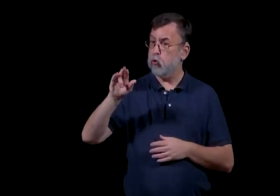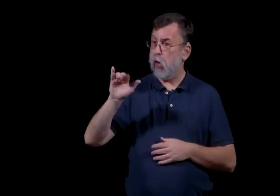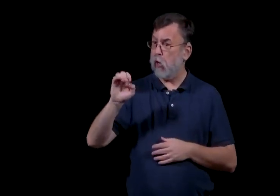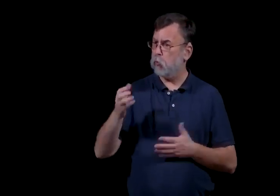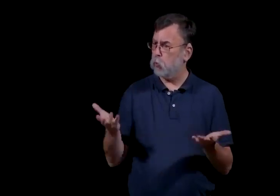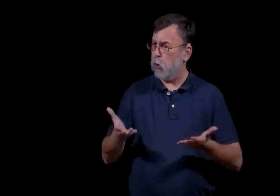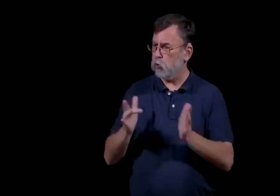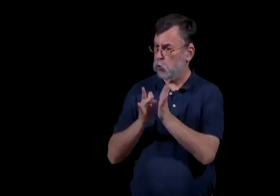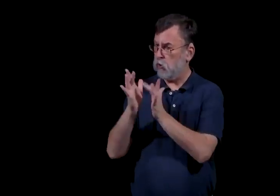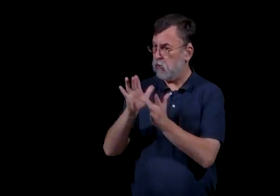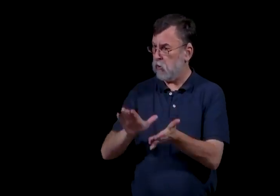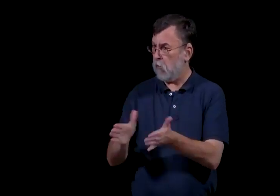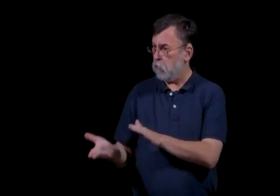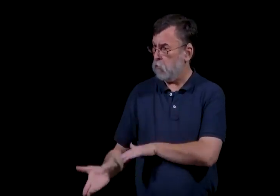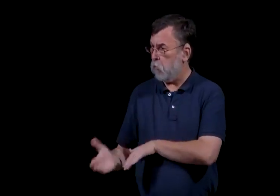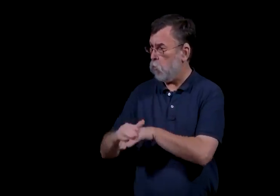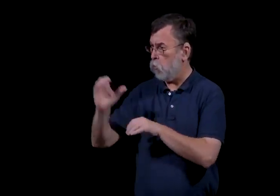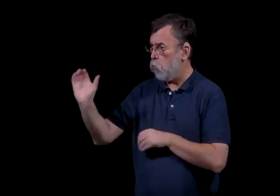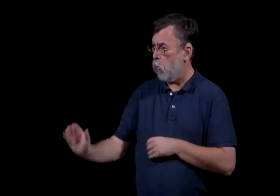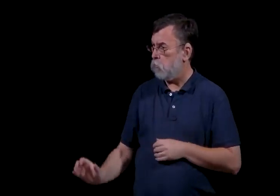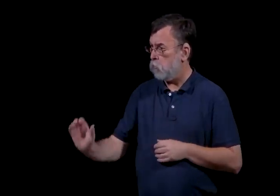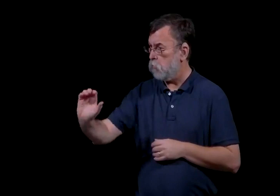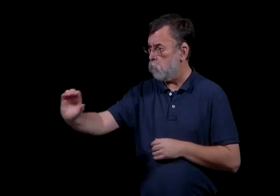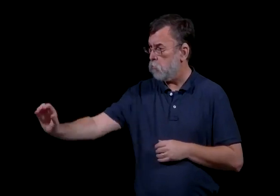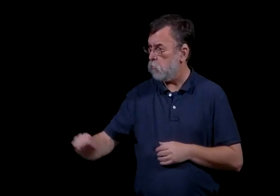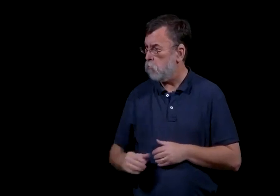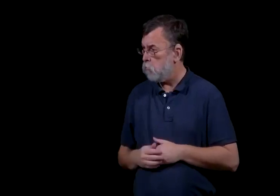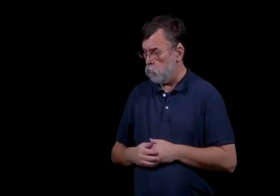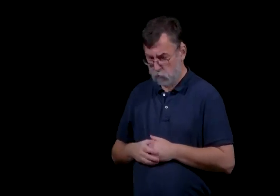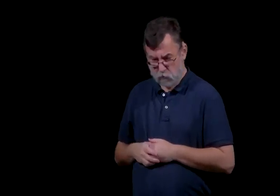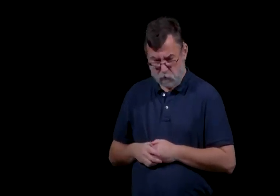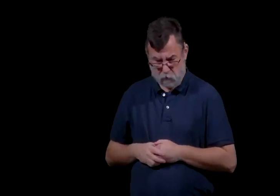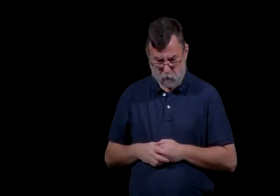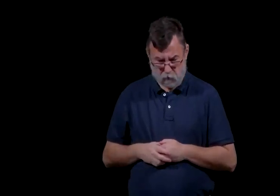And what was that price? The death on the cross.